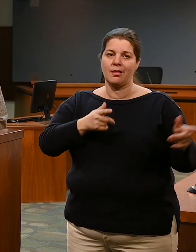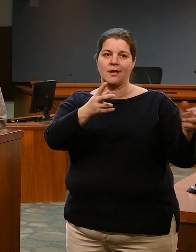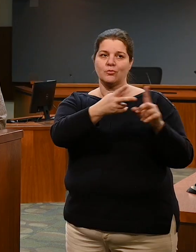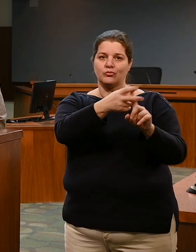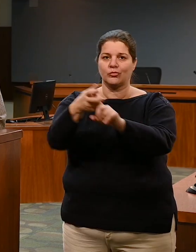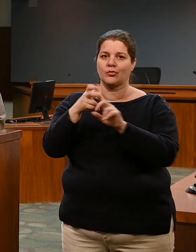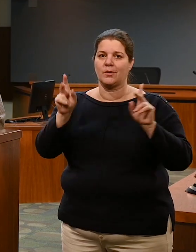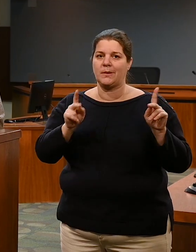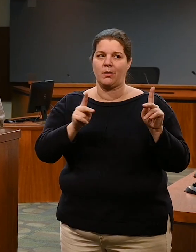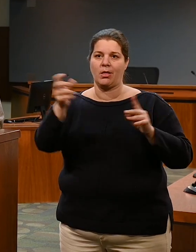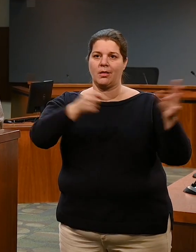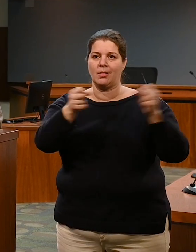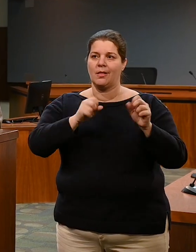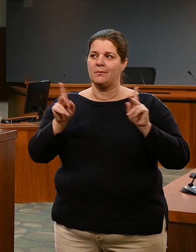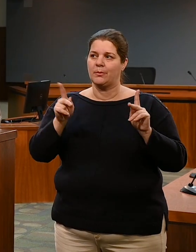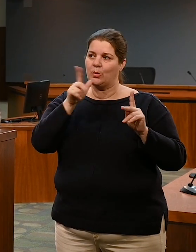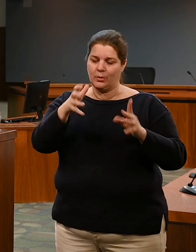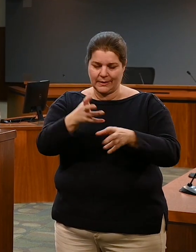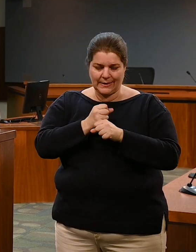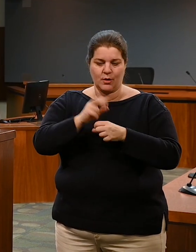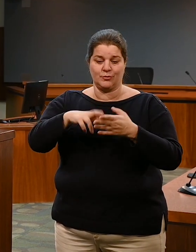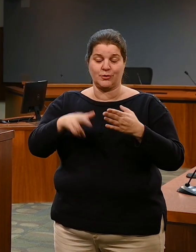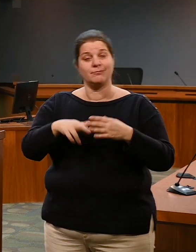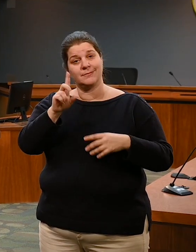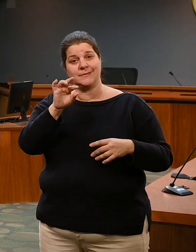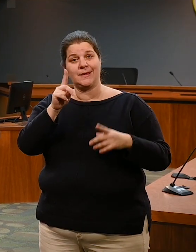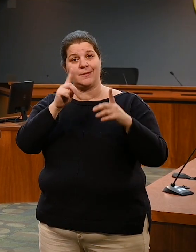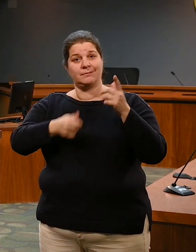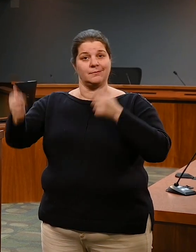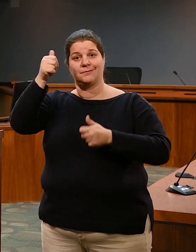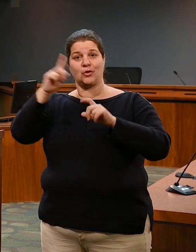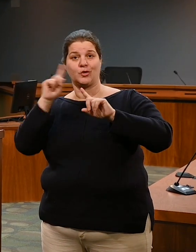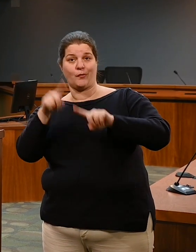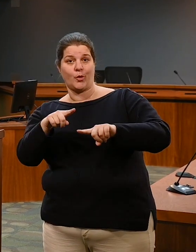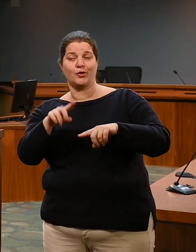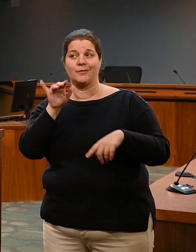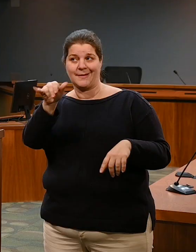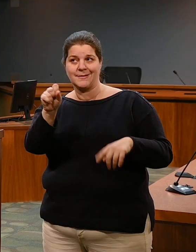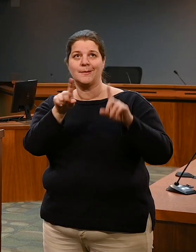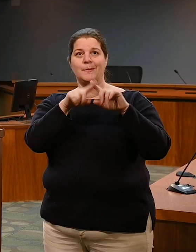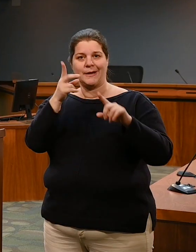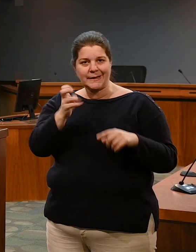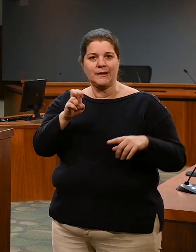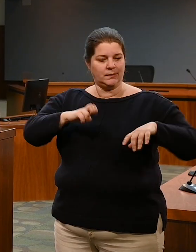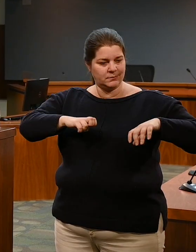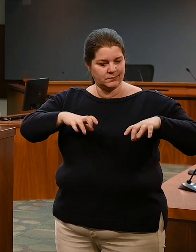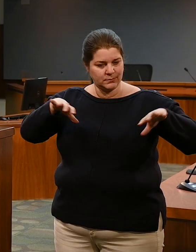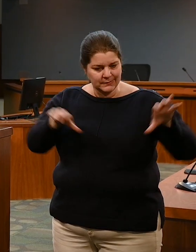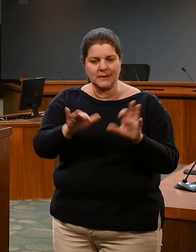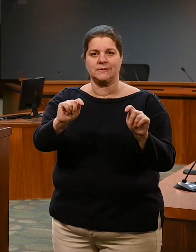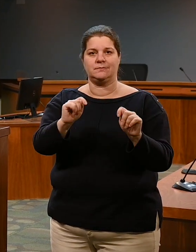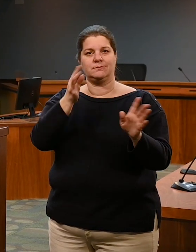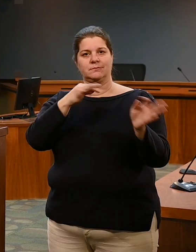results, who convened us by executive order, and who walks the talk. And so I'm proud to serve alongside this man. I'm proud